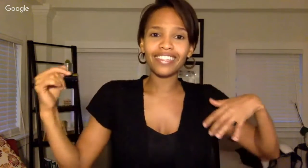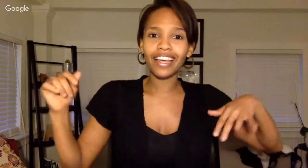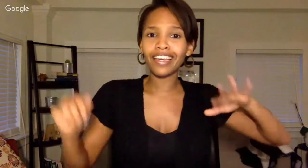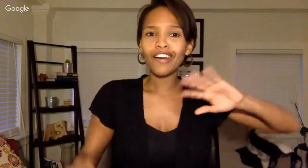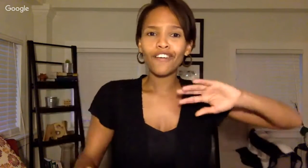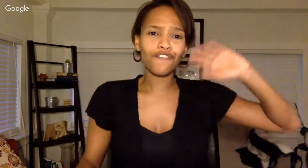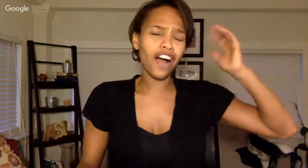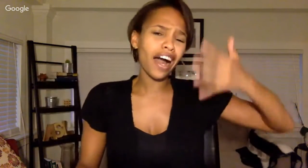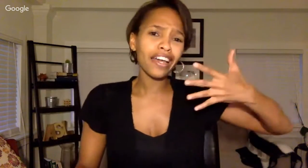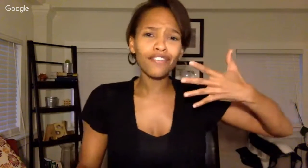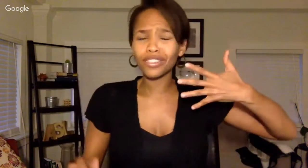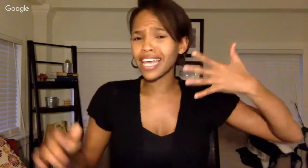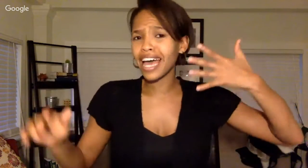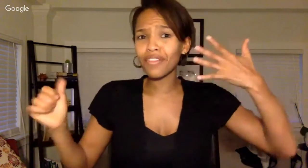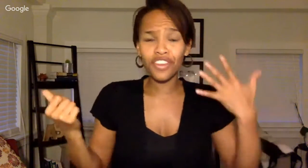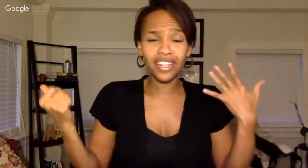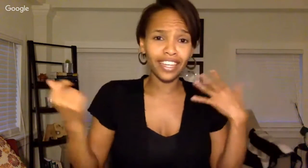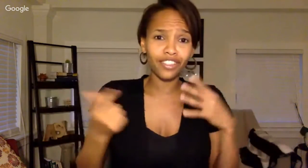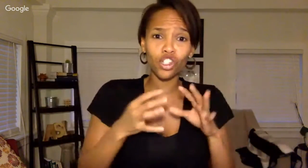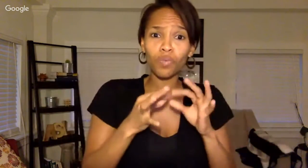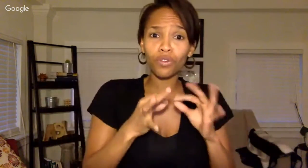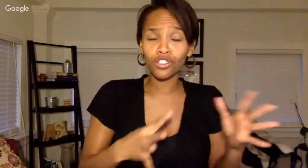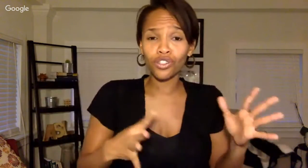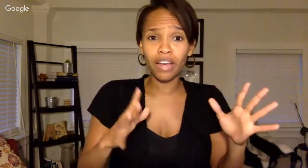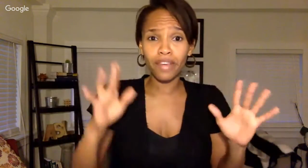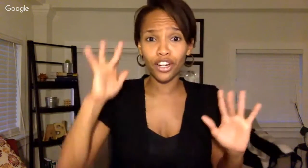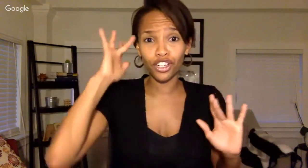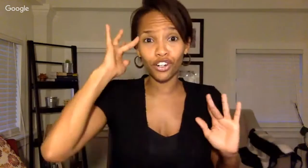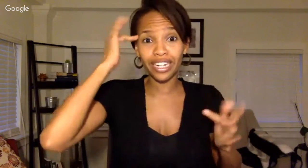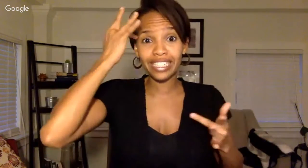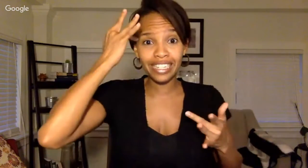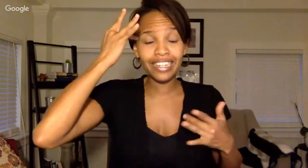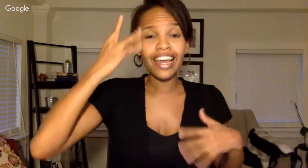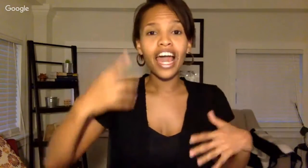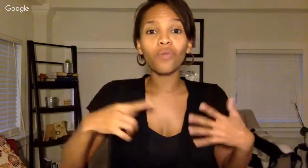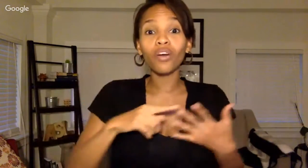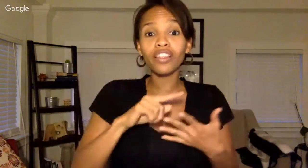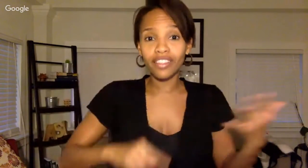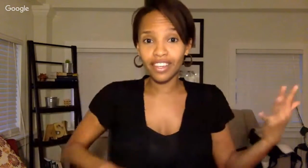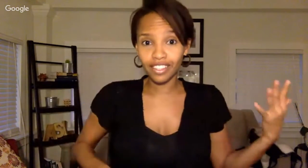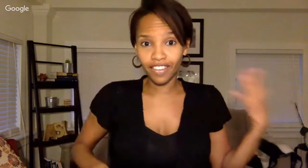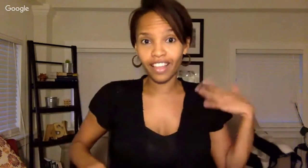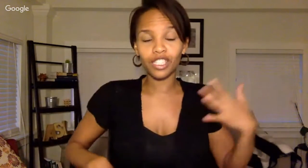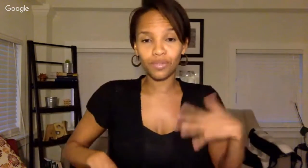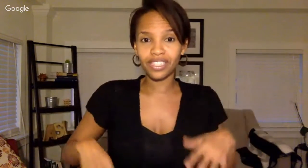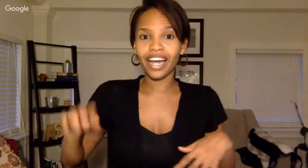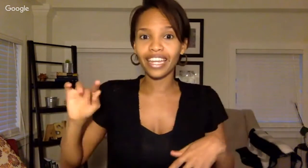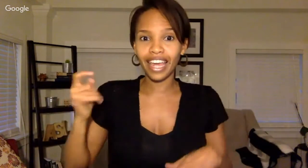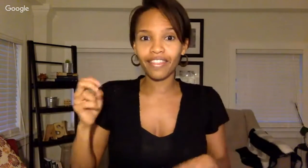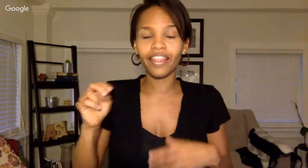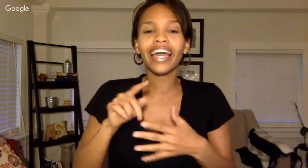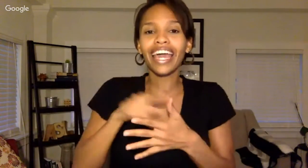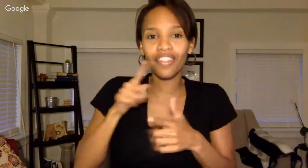like 5 or 10 things that interpreters do that make her crazy, and one of the things on that list was signing and